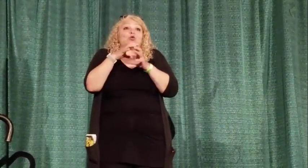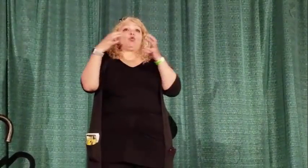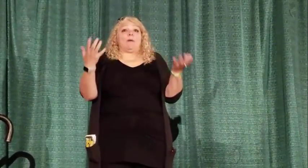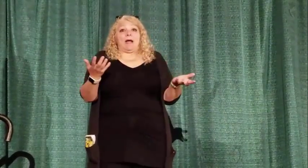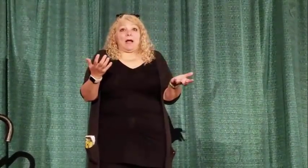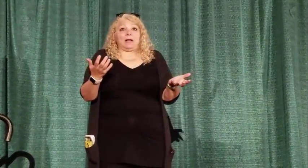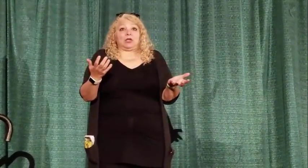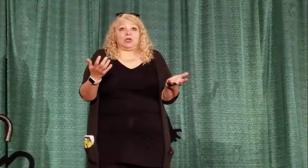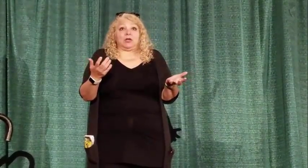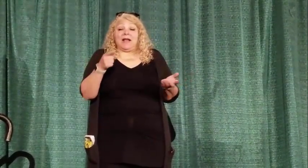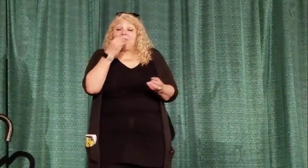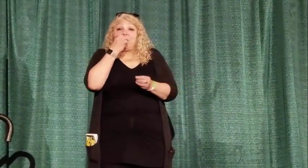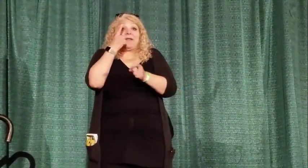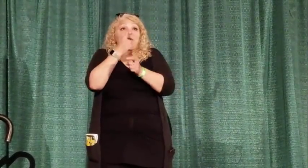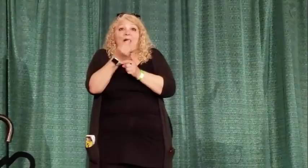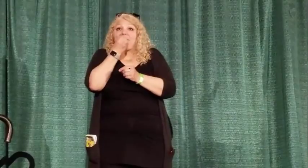that?